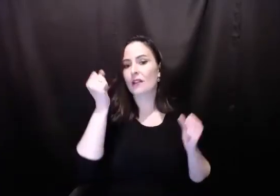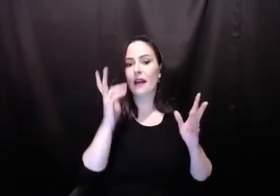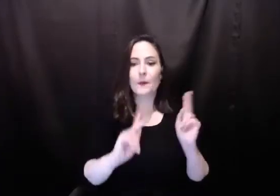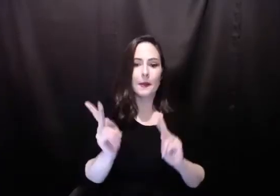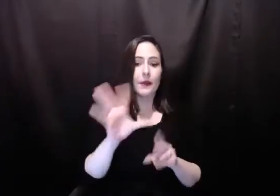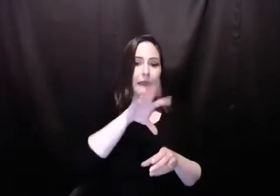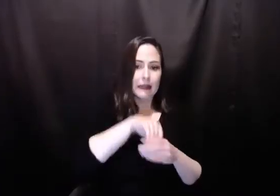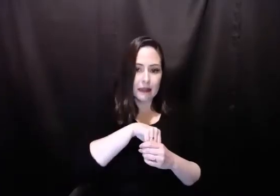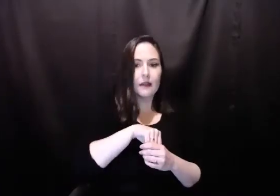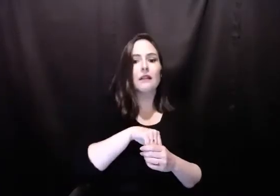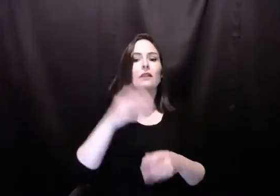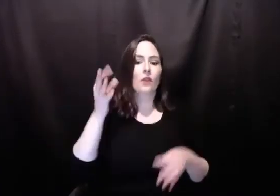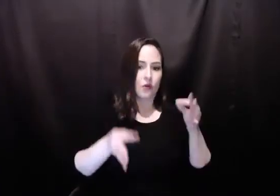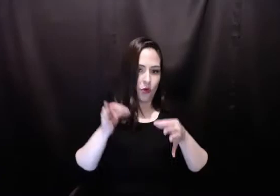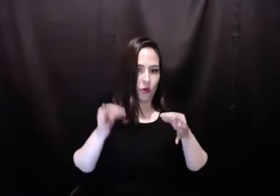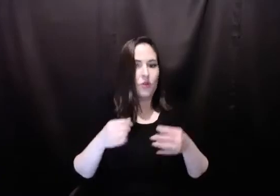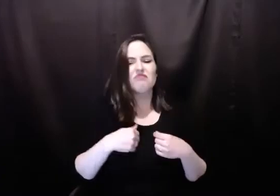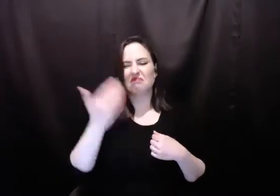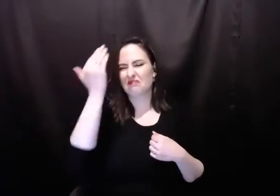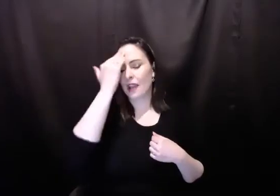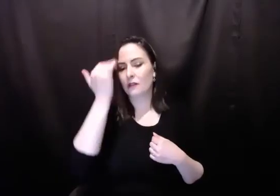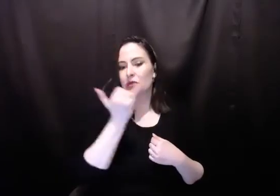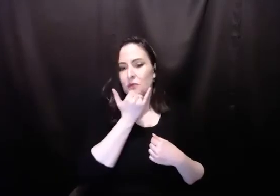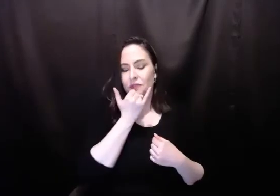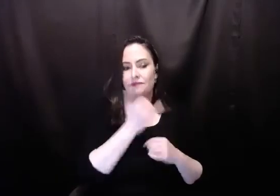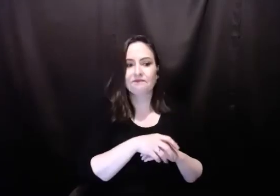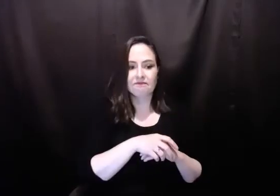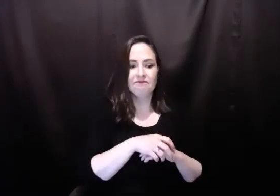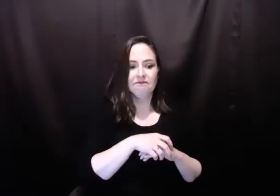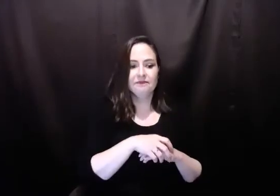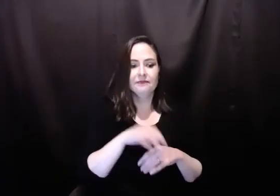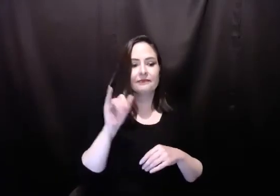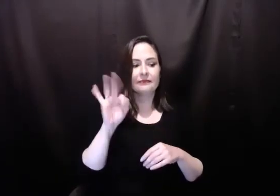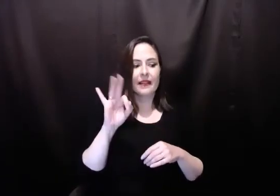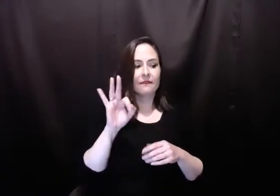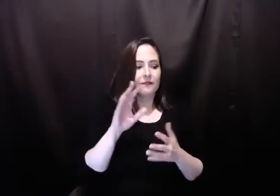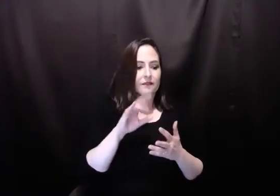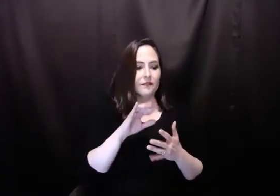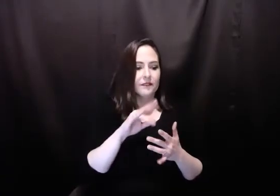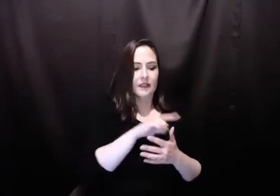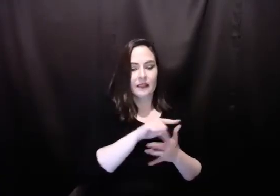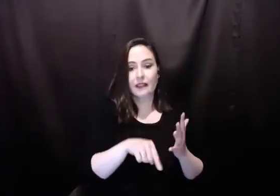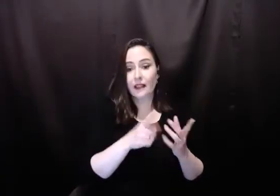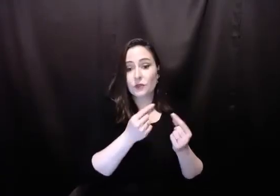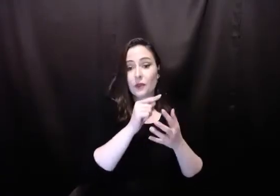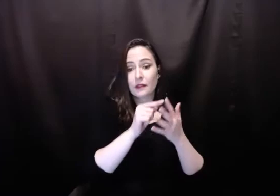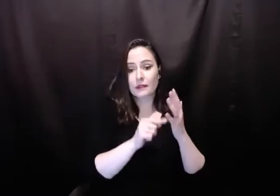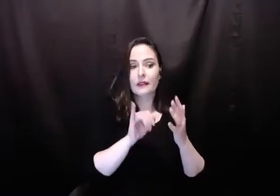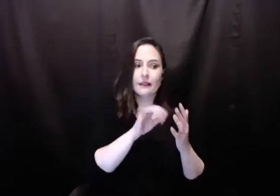if they do this, this happens. If they do this. So, I mean, it wasn't like I didn't know what was going to come up for them. But,